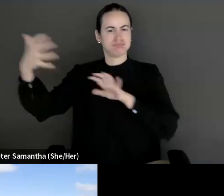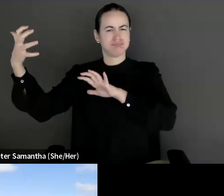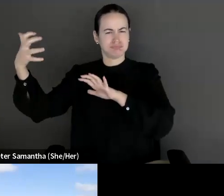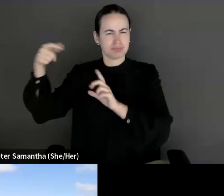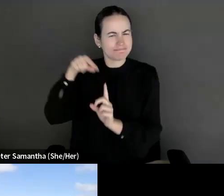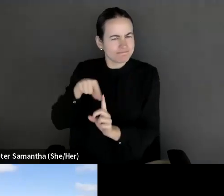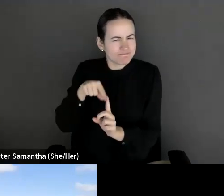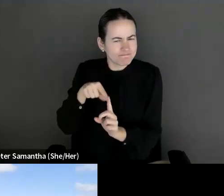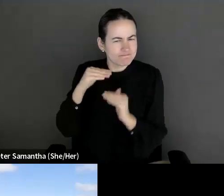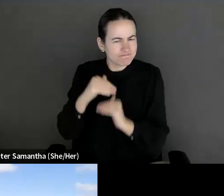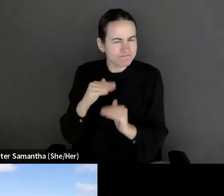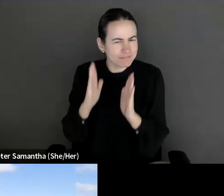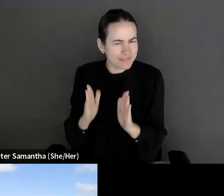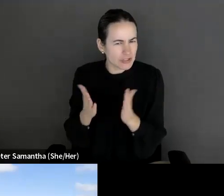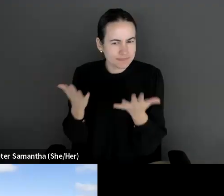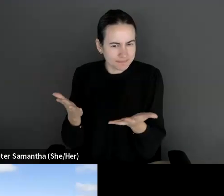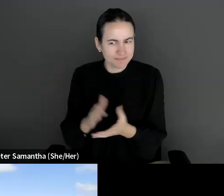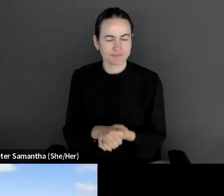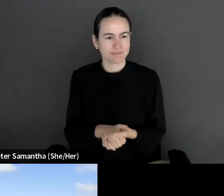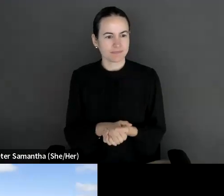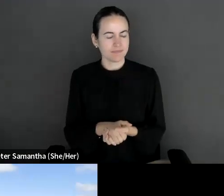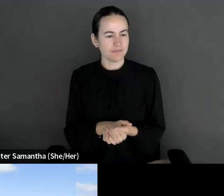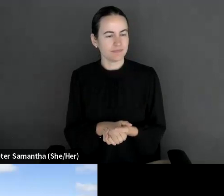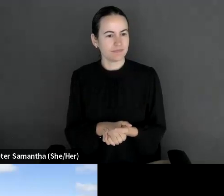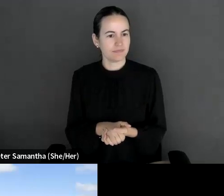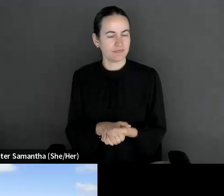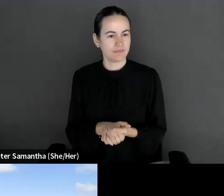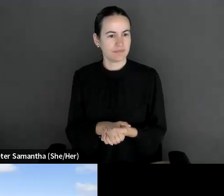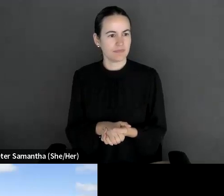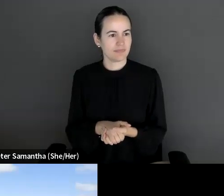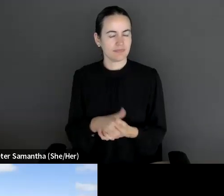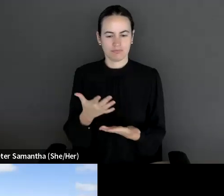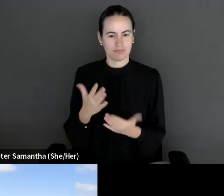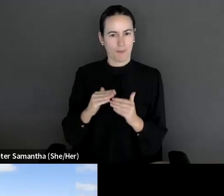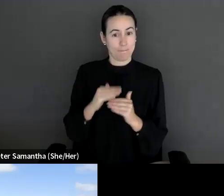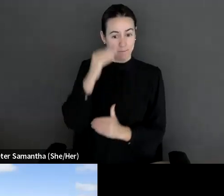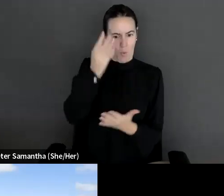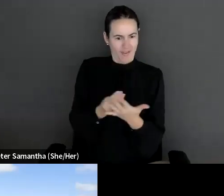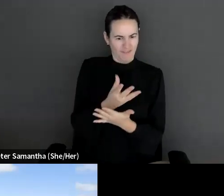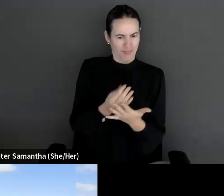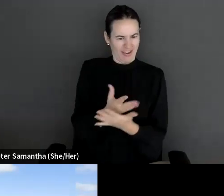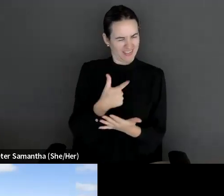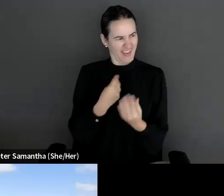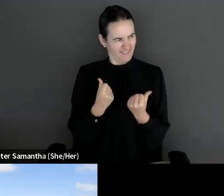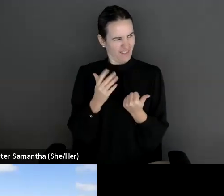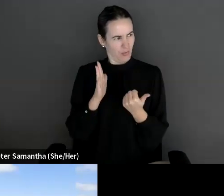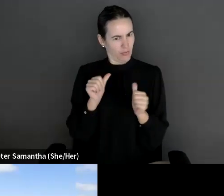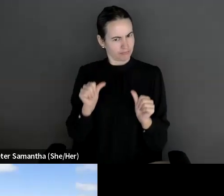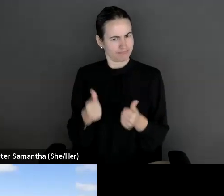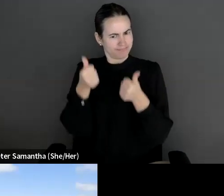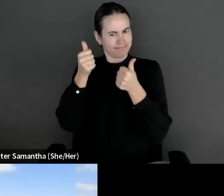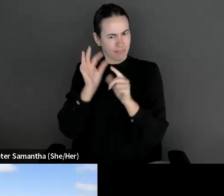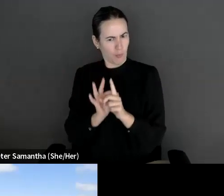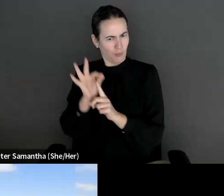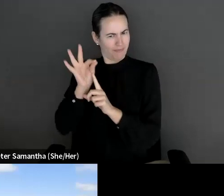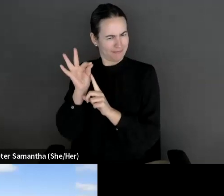And how come more information could not lead to a better scale? Yeah,